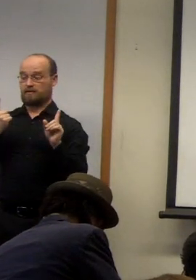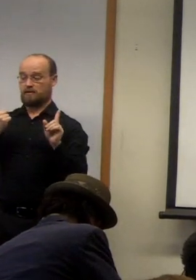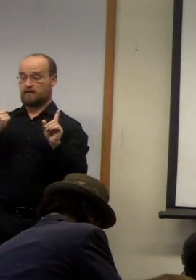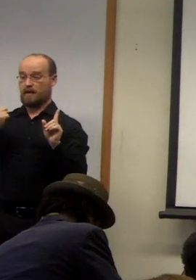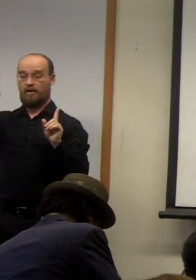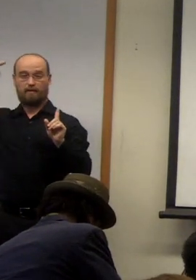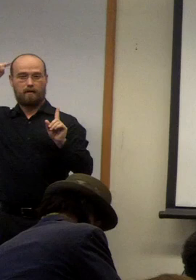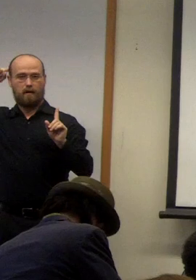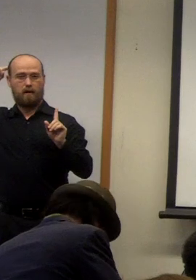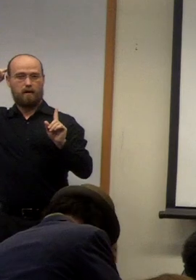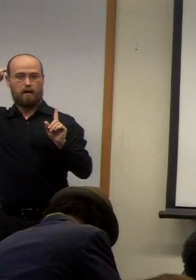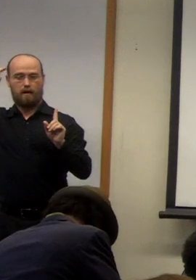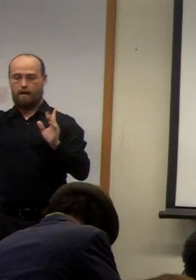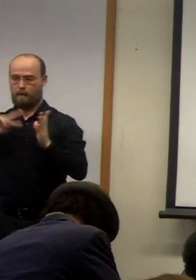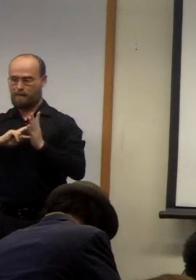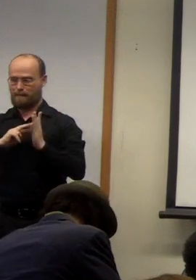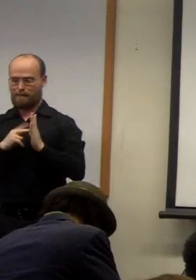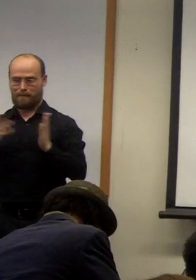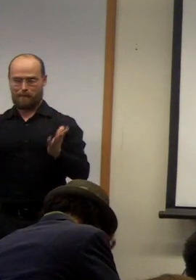on a subconscious level?